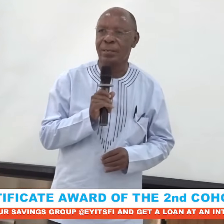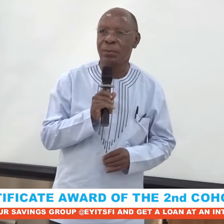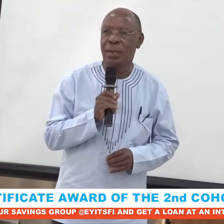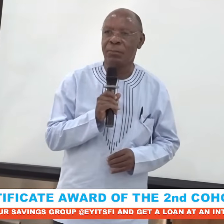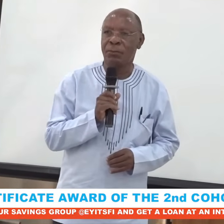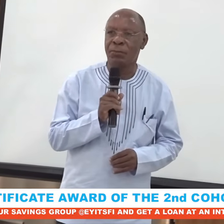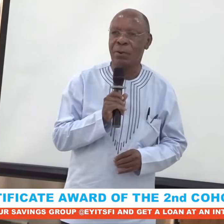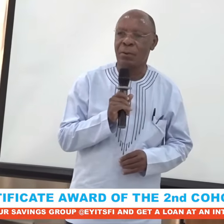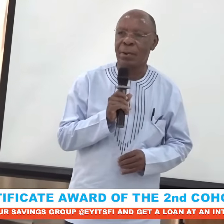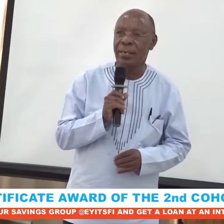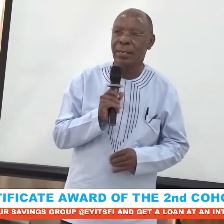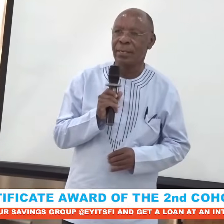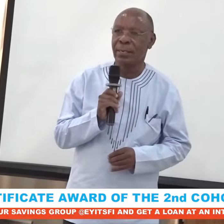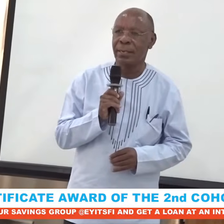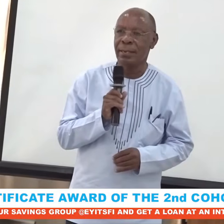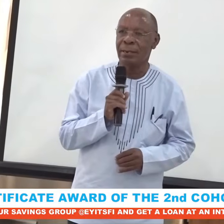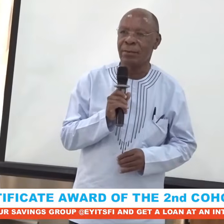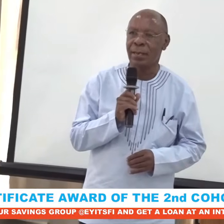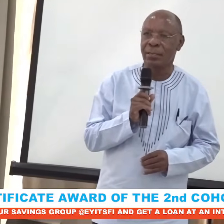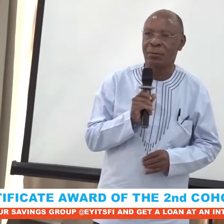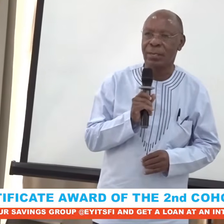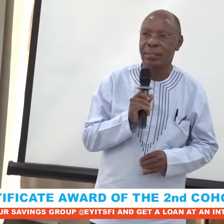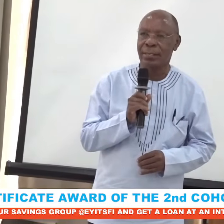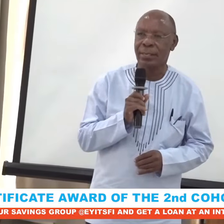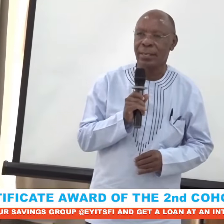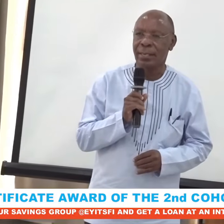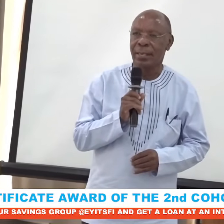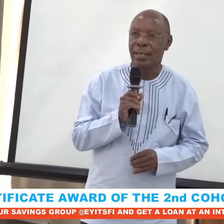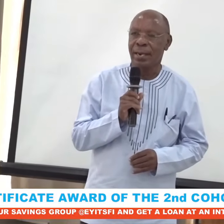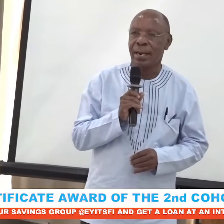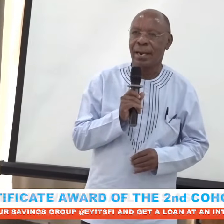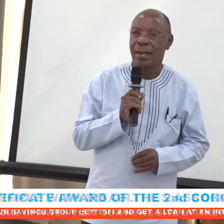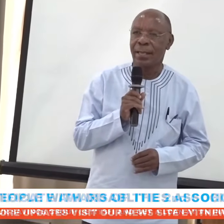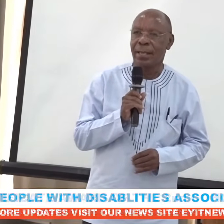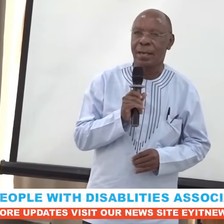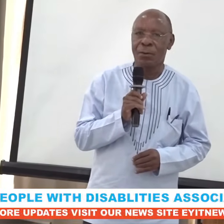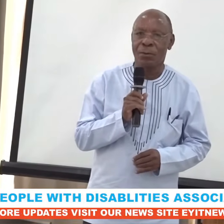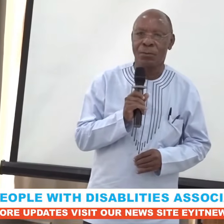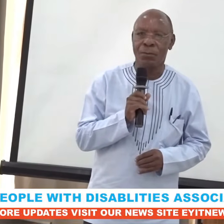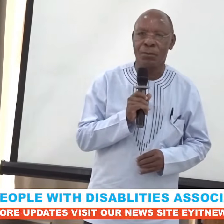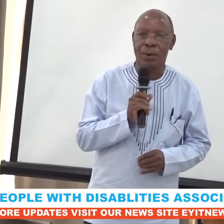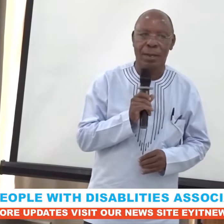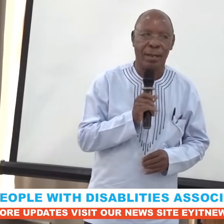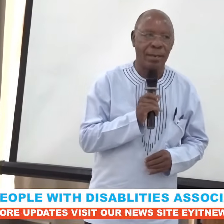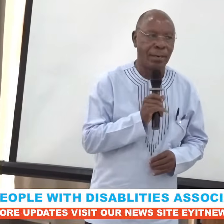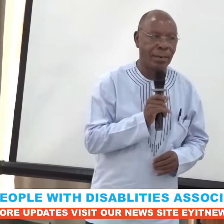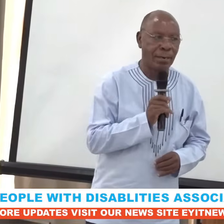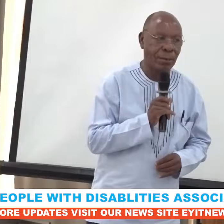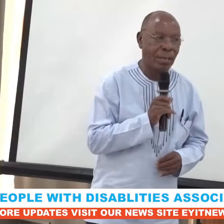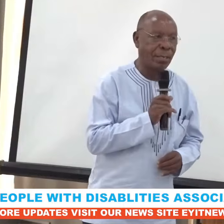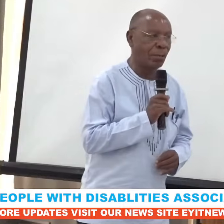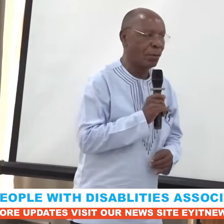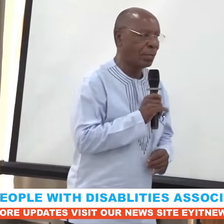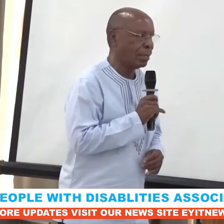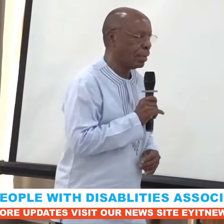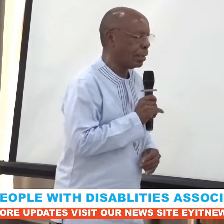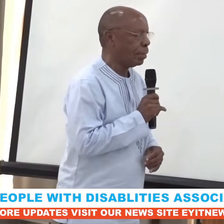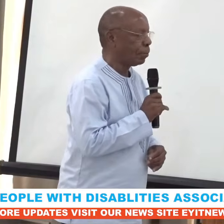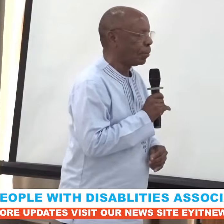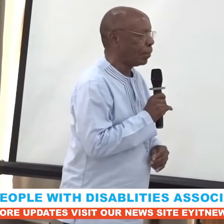that we can fulfill our mandate in various ways. I thank all of you, and at this